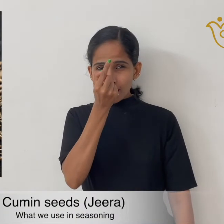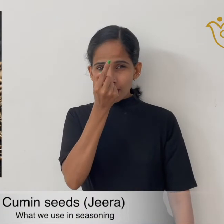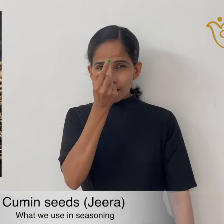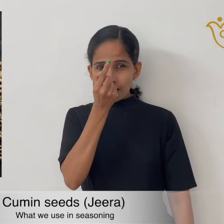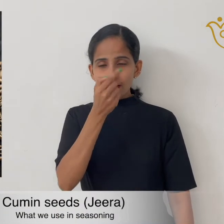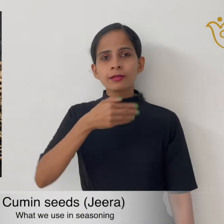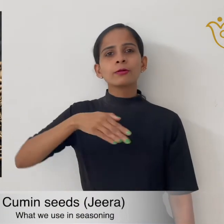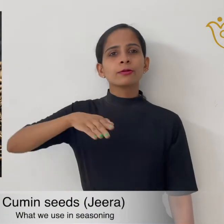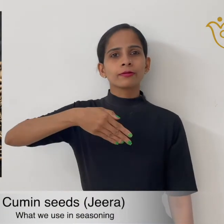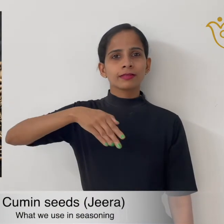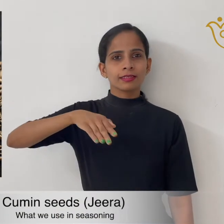jeera,